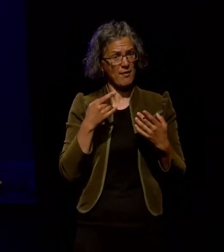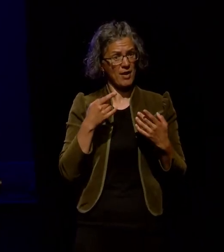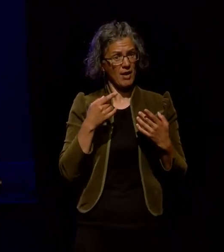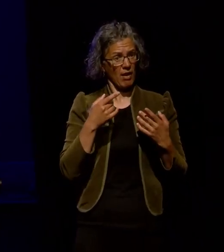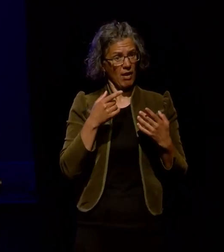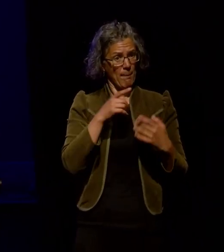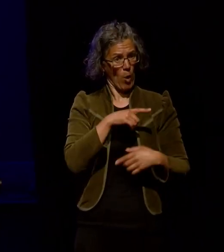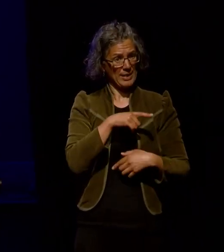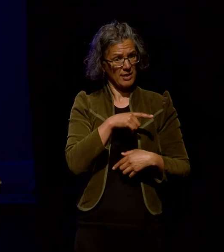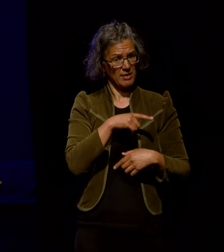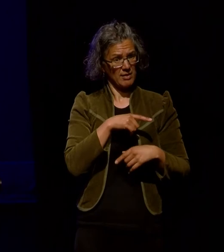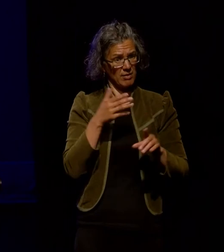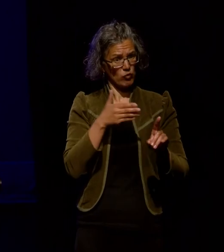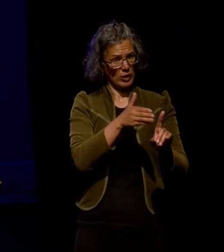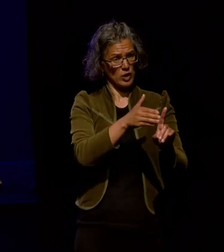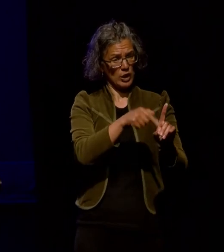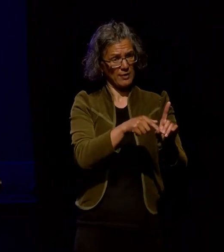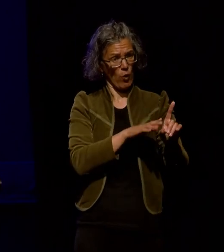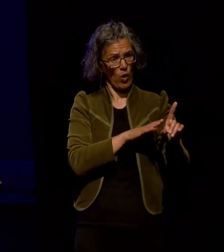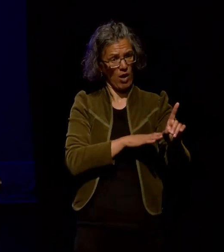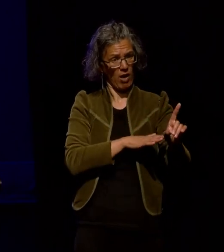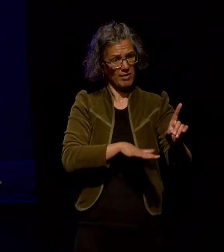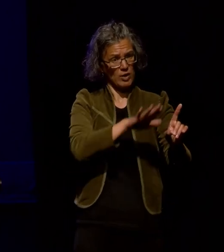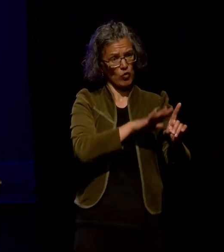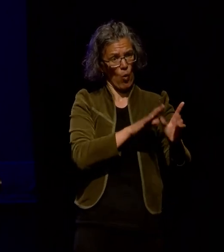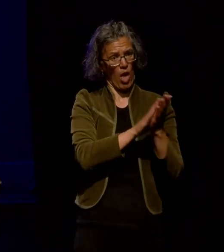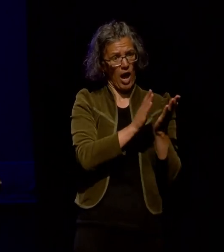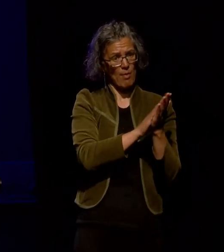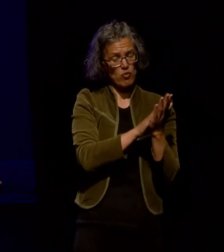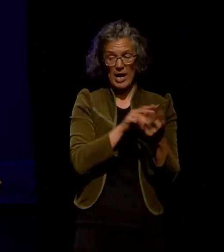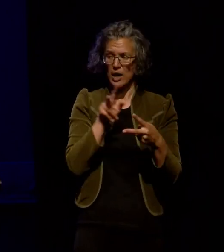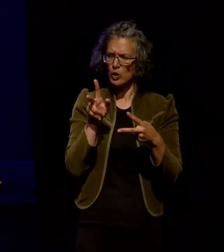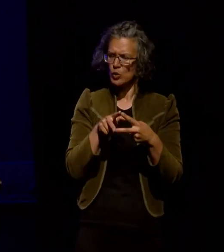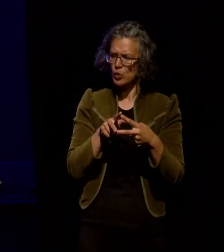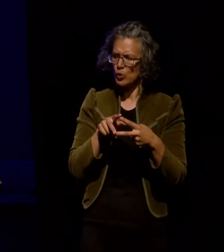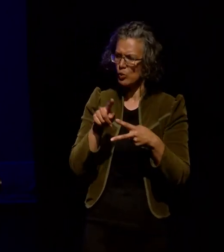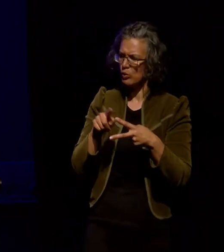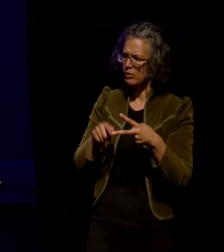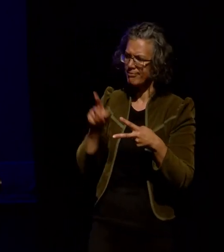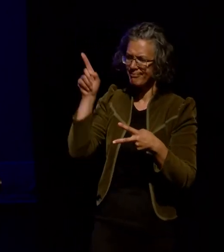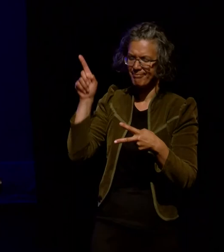priorities of the National Library. For example, two legislative purposes of the library are shown on the slide above.